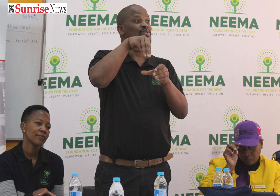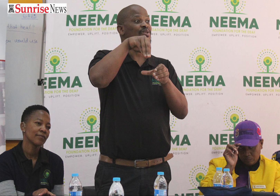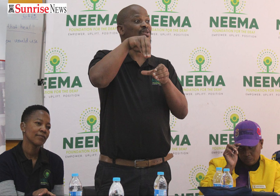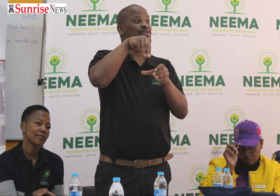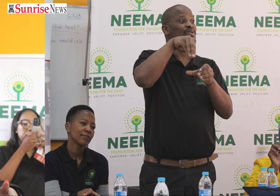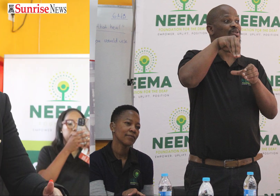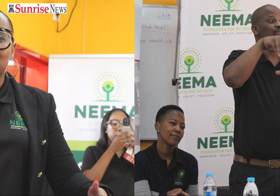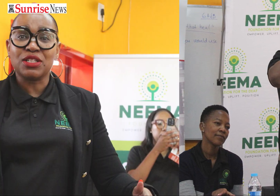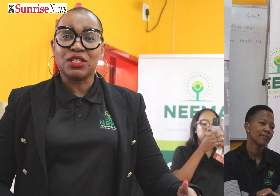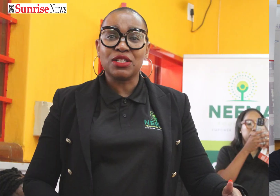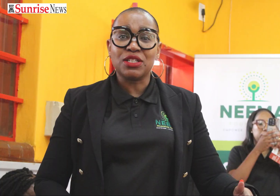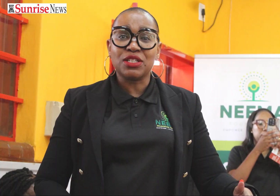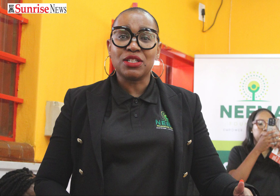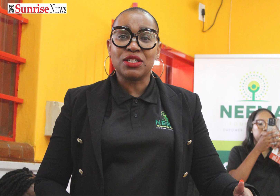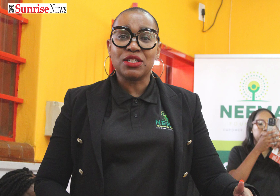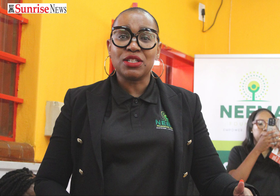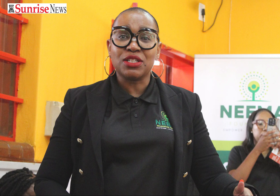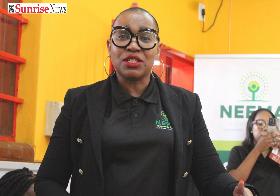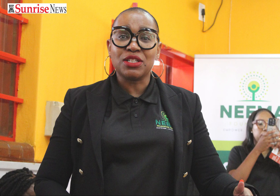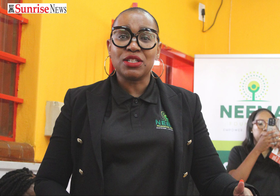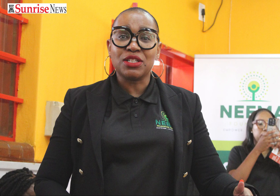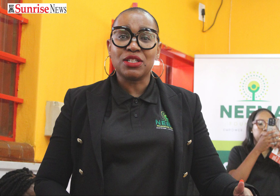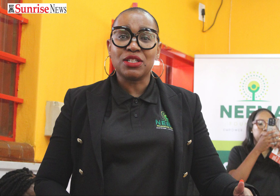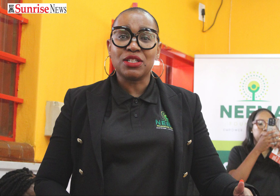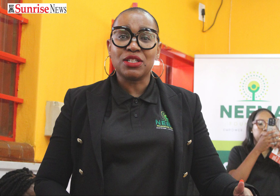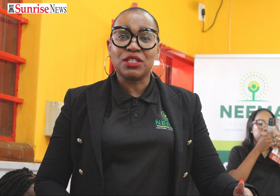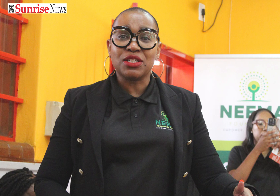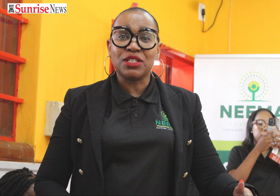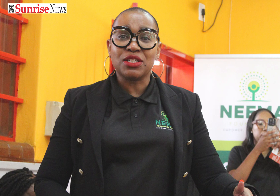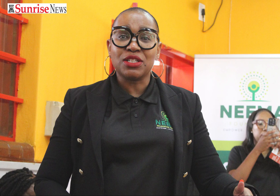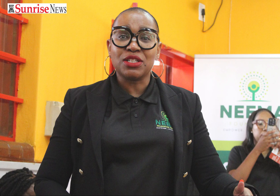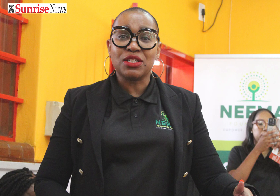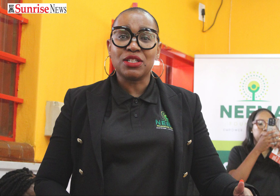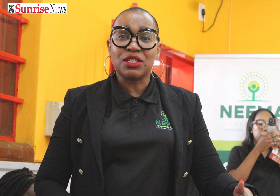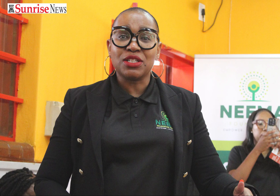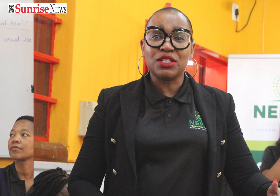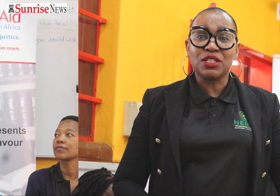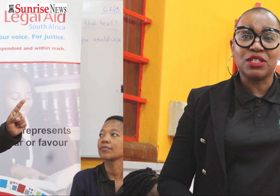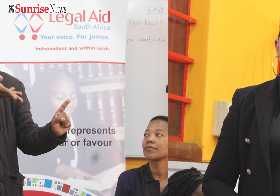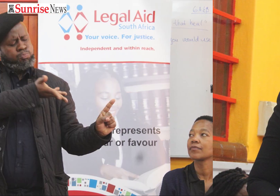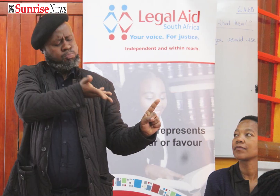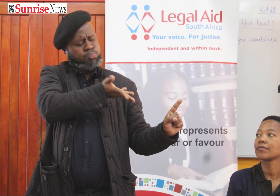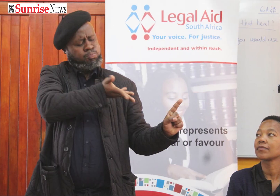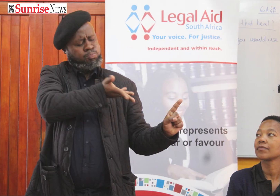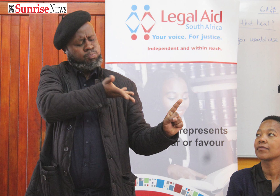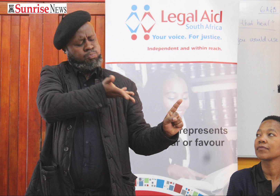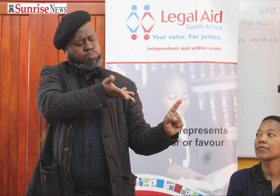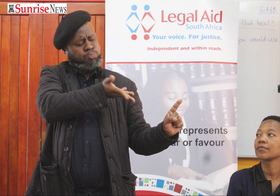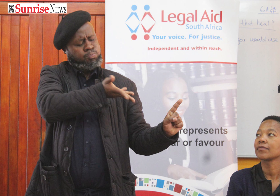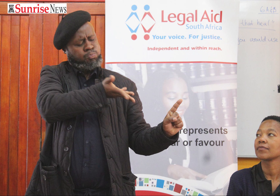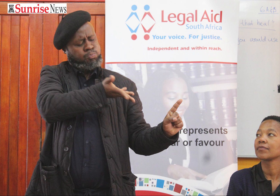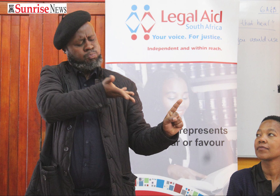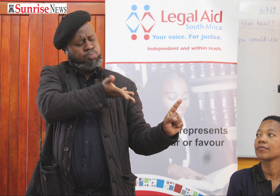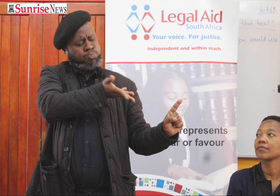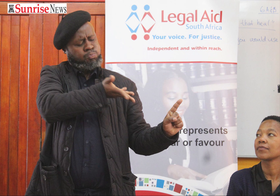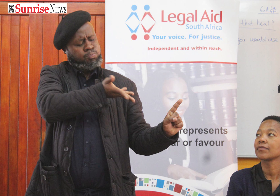guys coming into, is that they don't want to find themselves with a Section 27 lawsuit where the entire deaf community comes together and